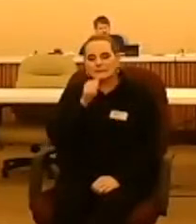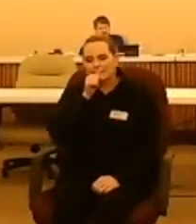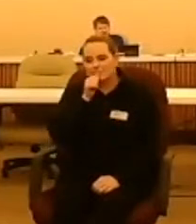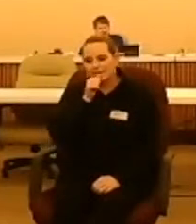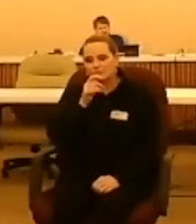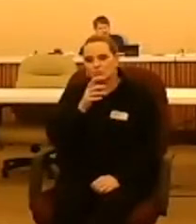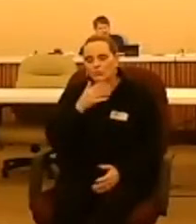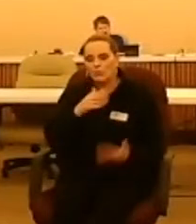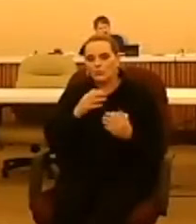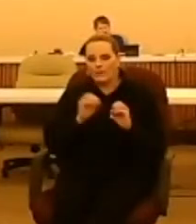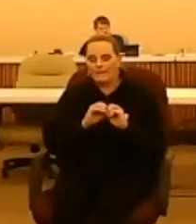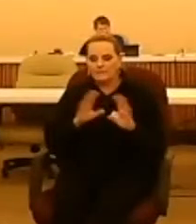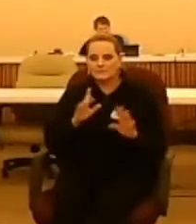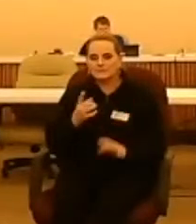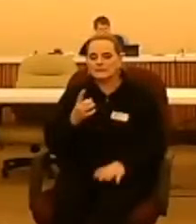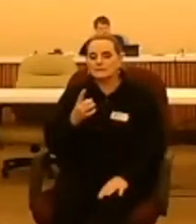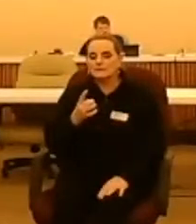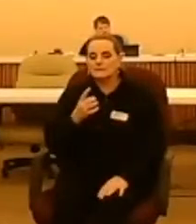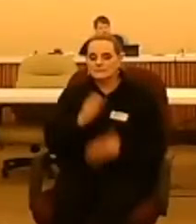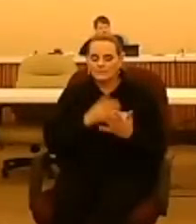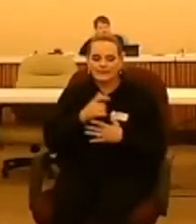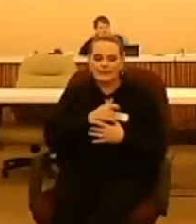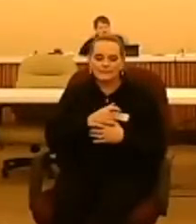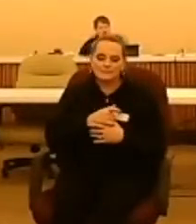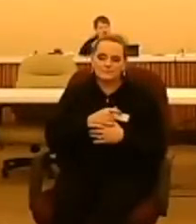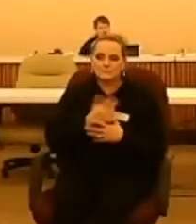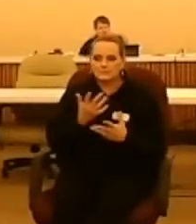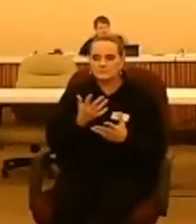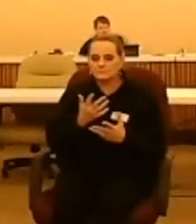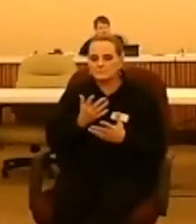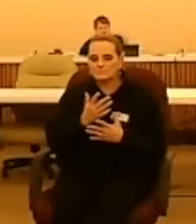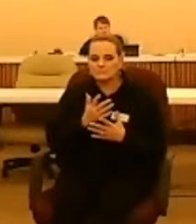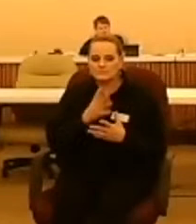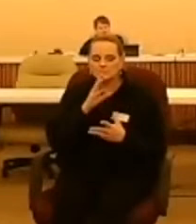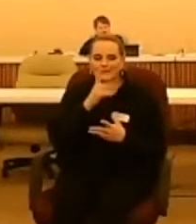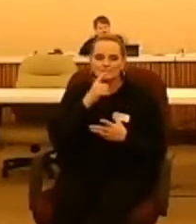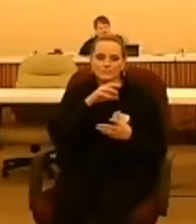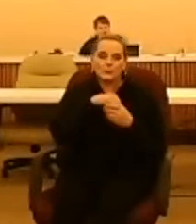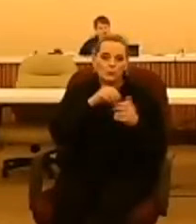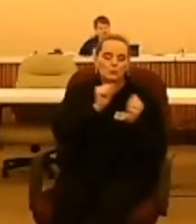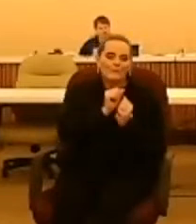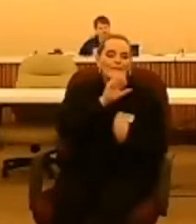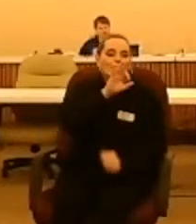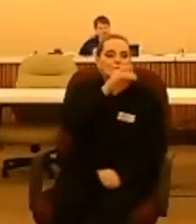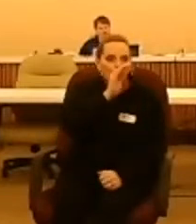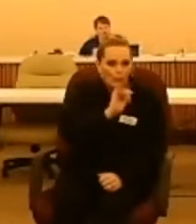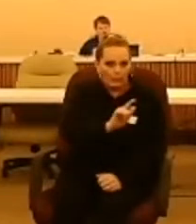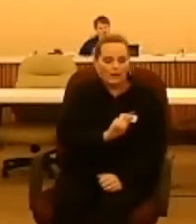although obviously some of it's subject to FOIL. I think the public statement,